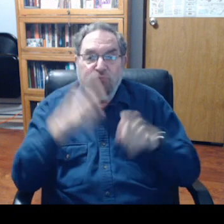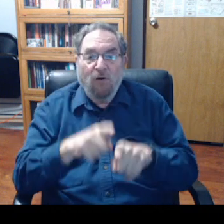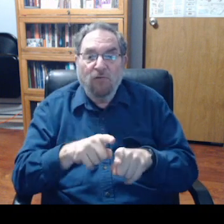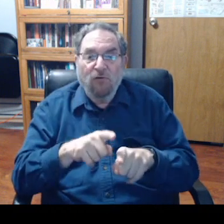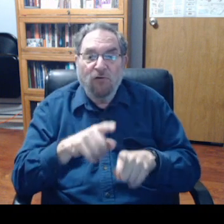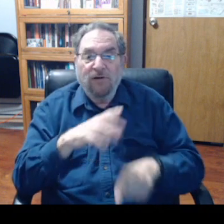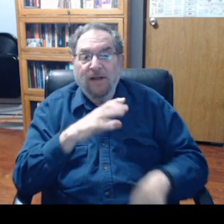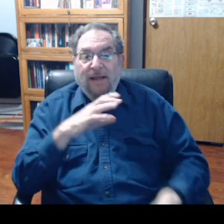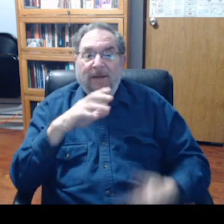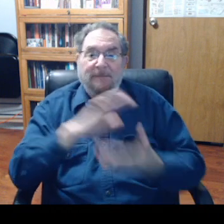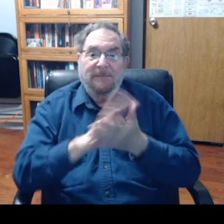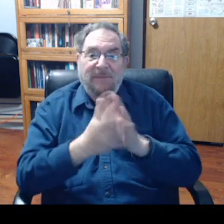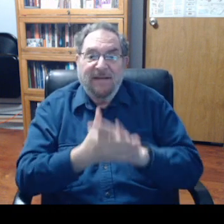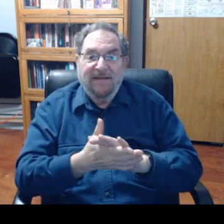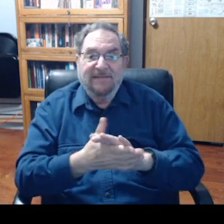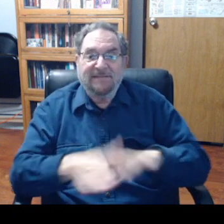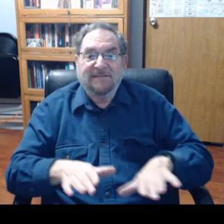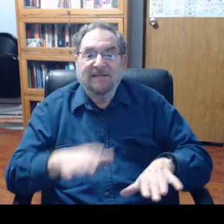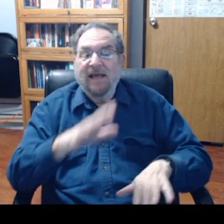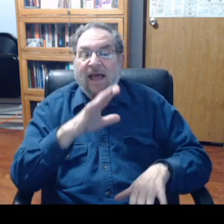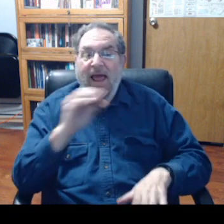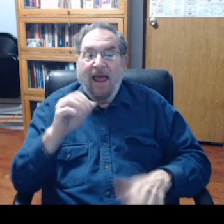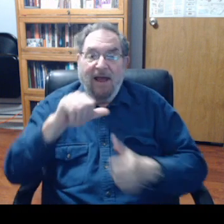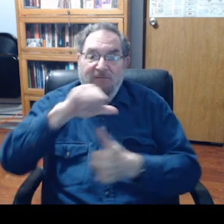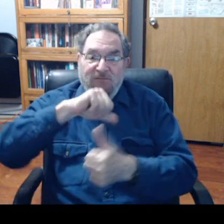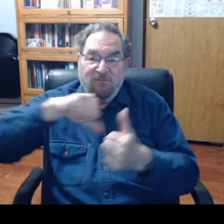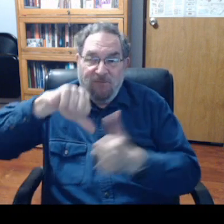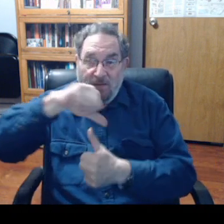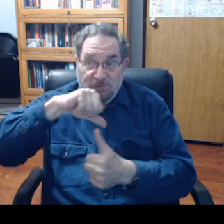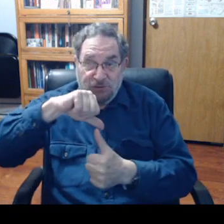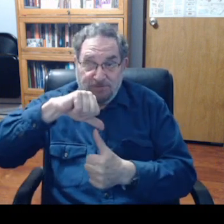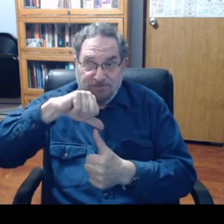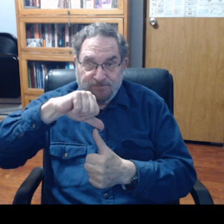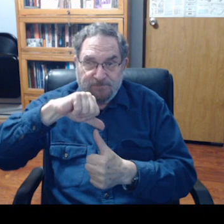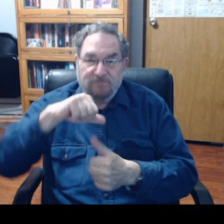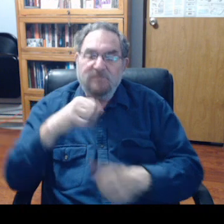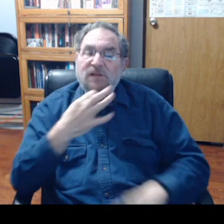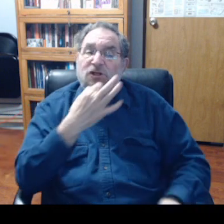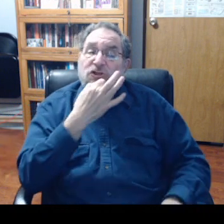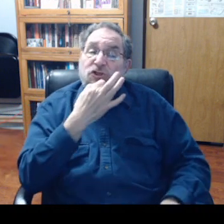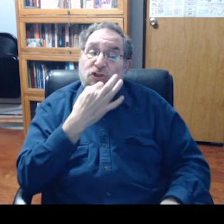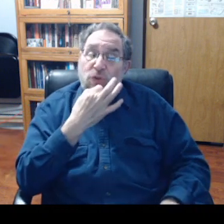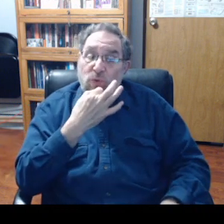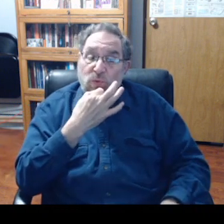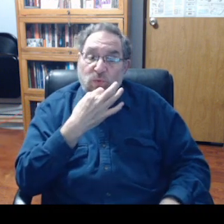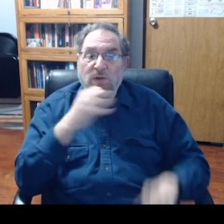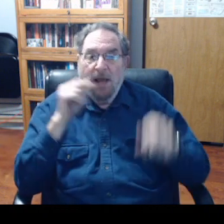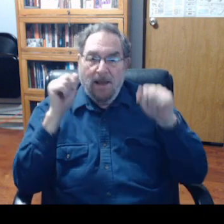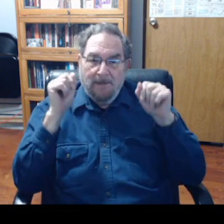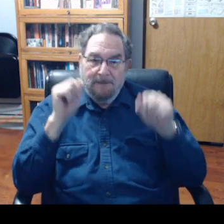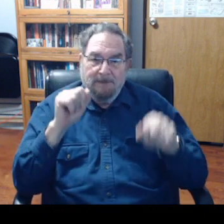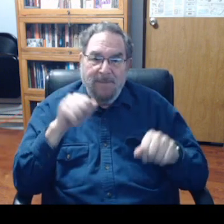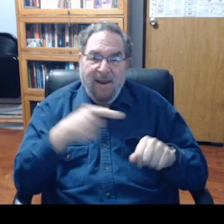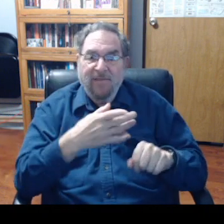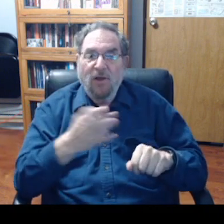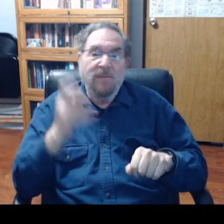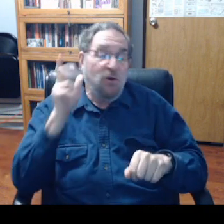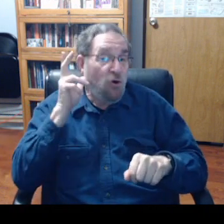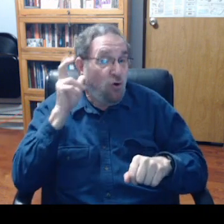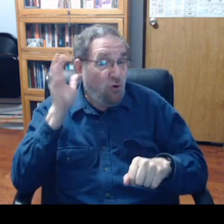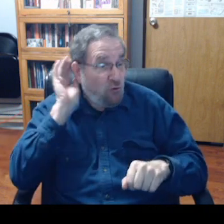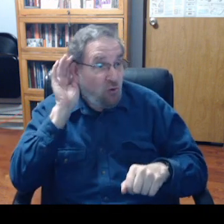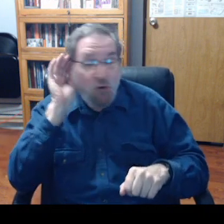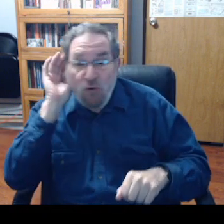love, brotherhood, peace, and fellowship. Soon, may there